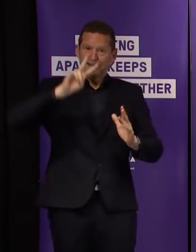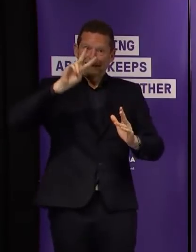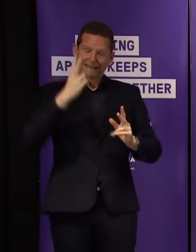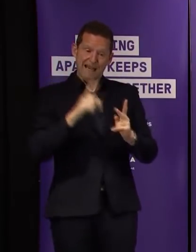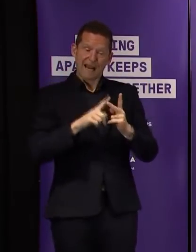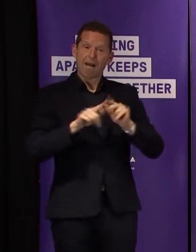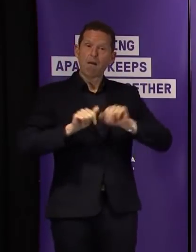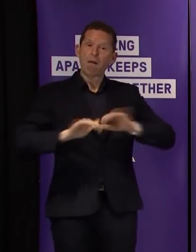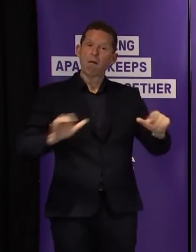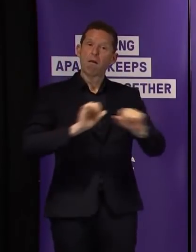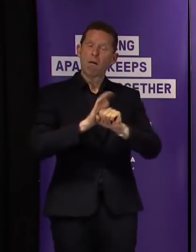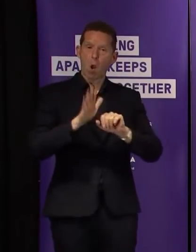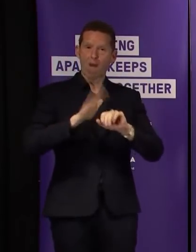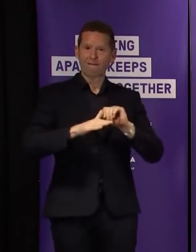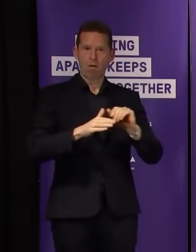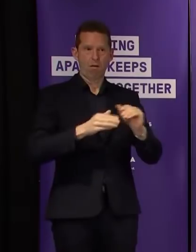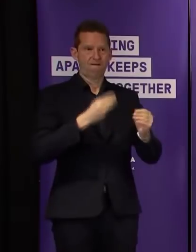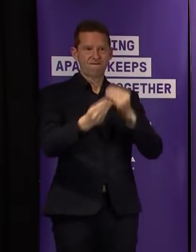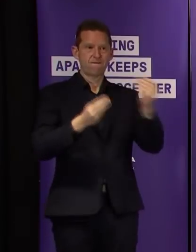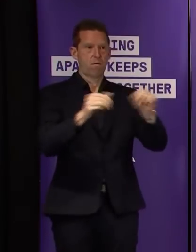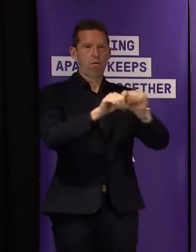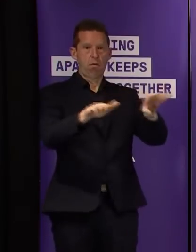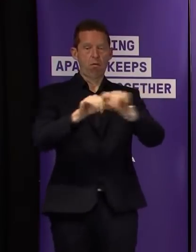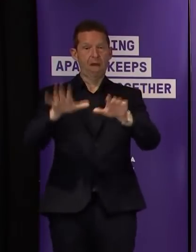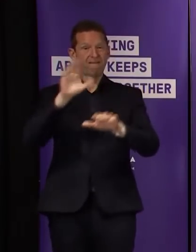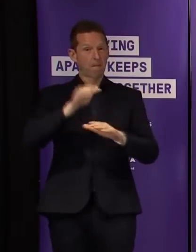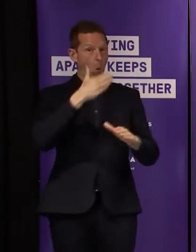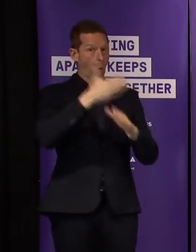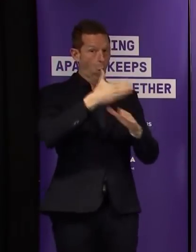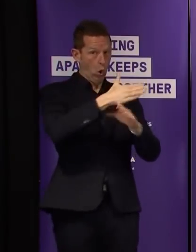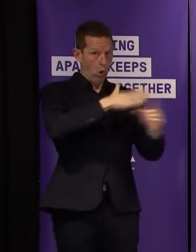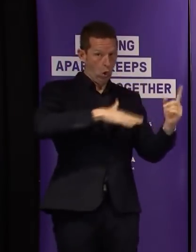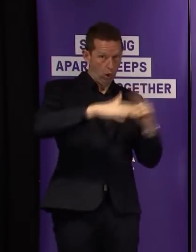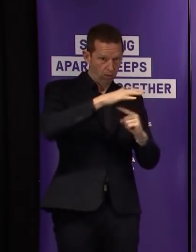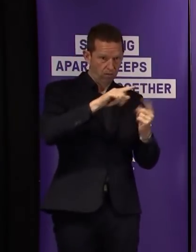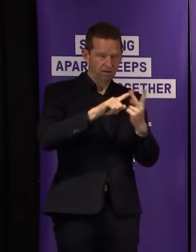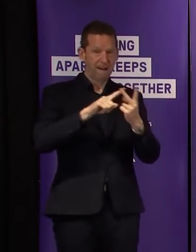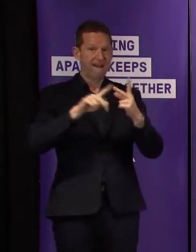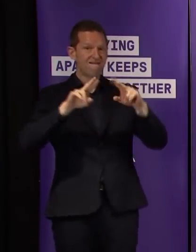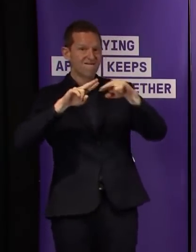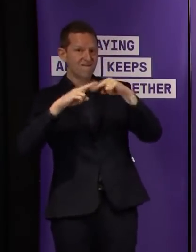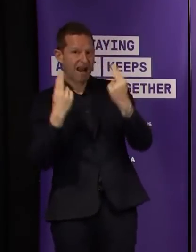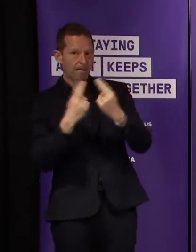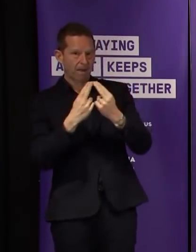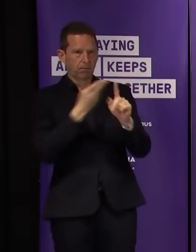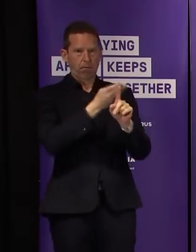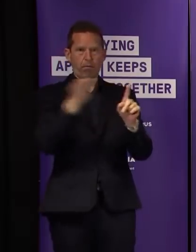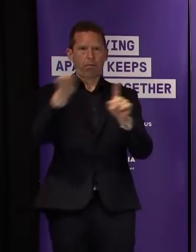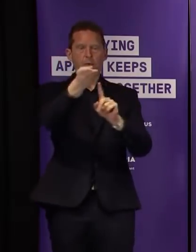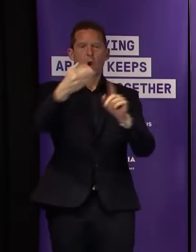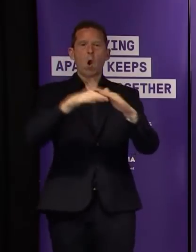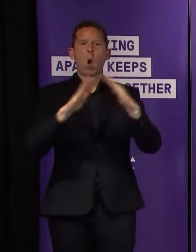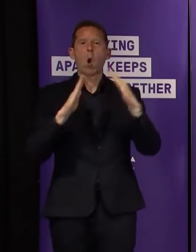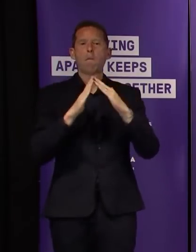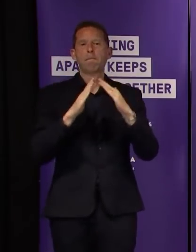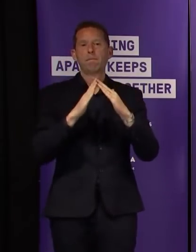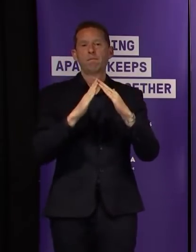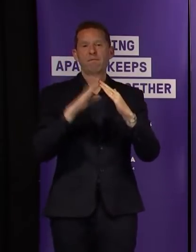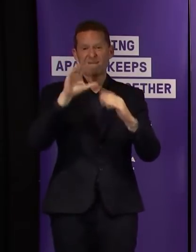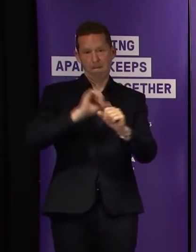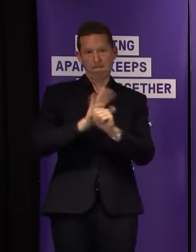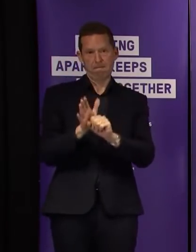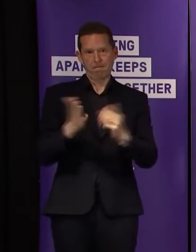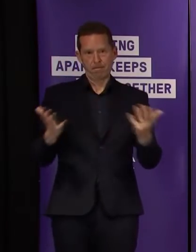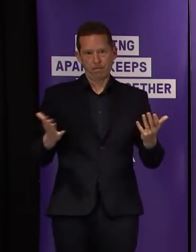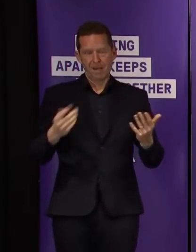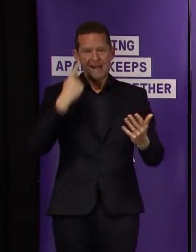part is about the transmission of this virus between workplaces and families in their homes, and the virus bouncing